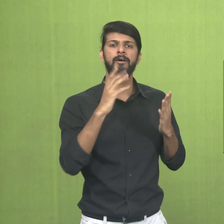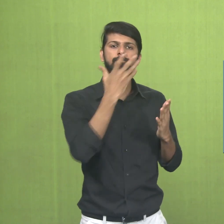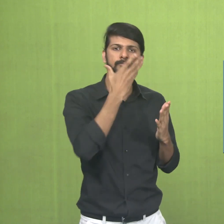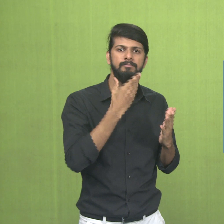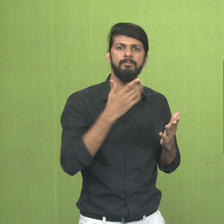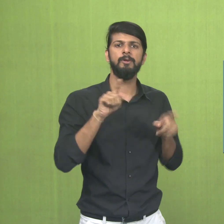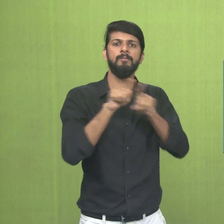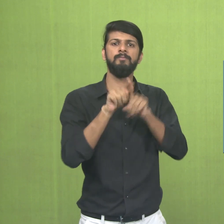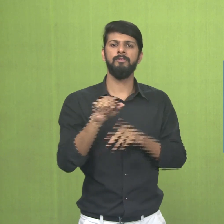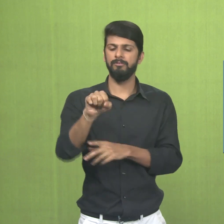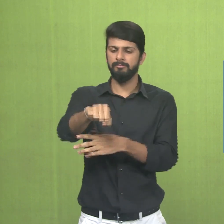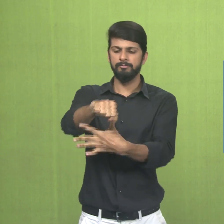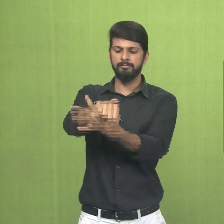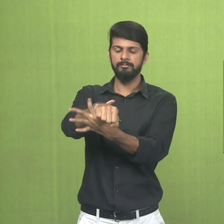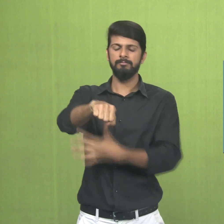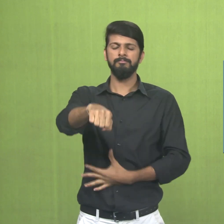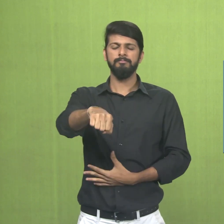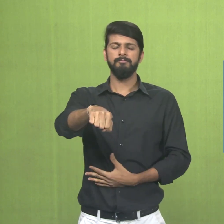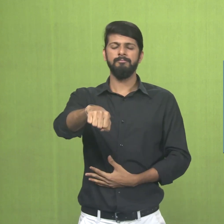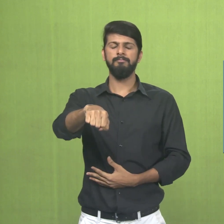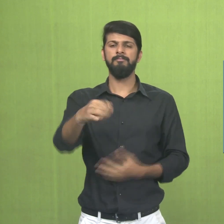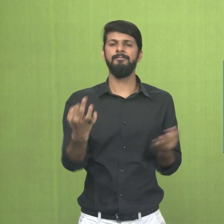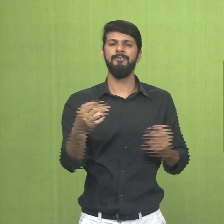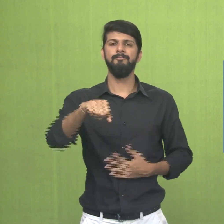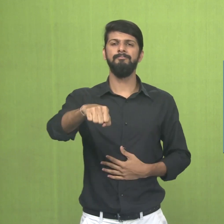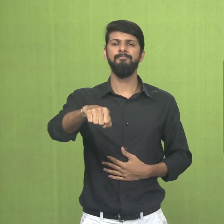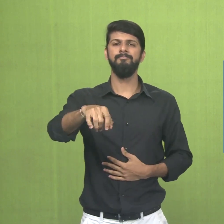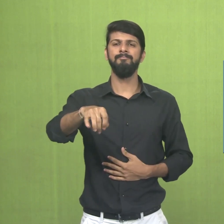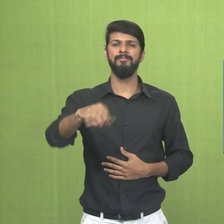So, here in this picture, Arjuna is dressed as a sannyasi.